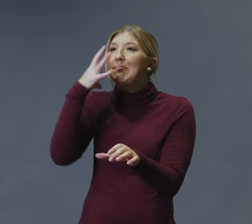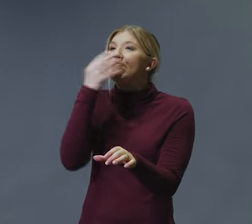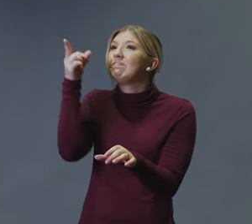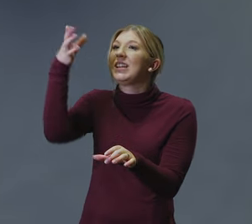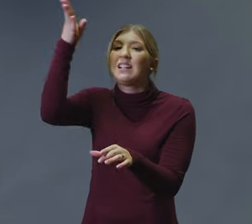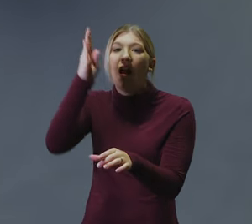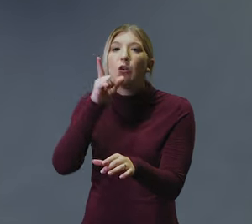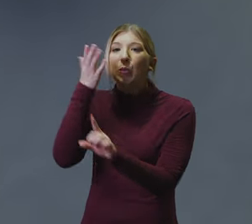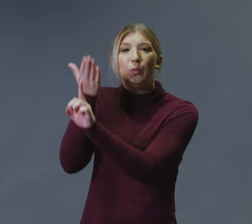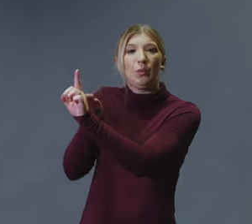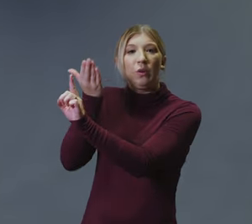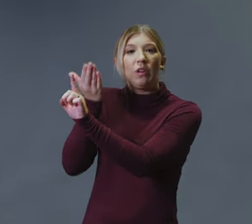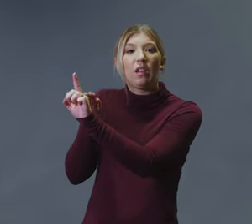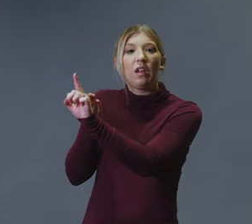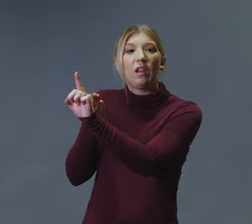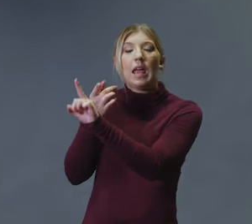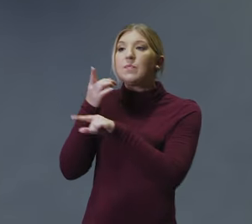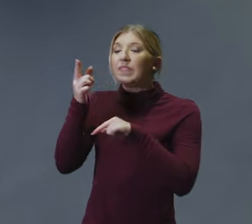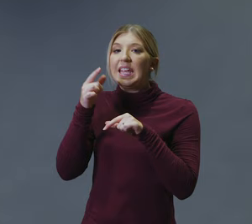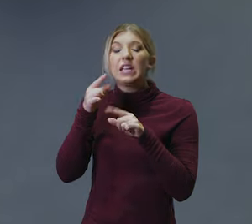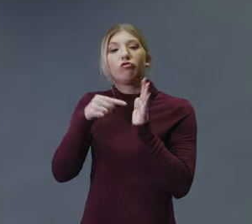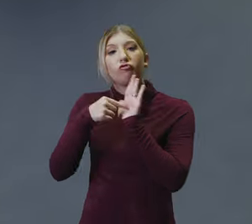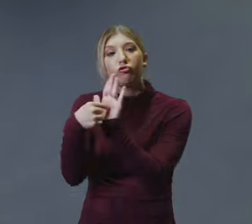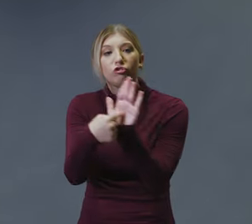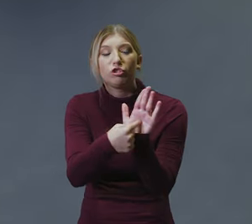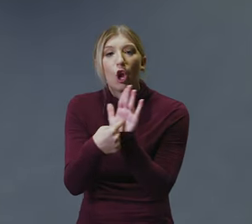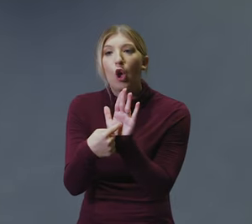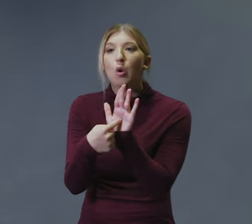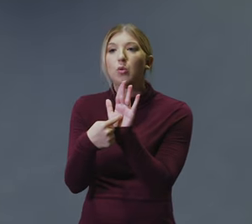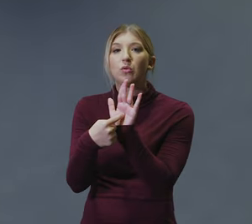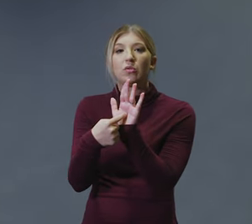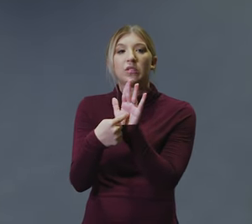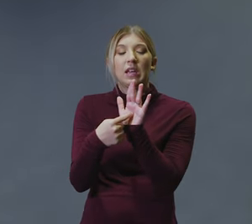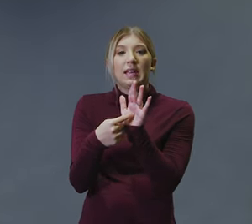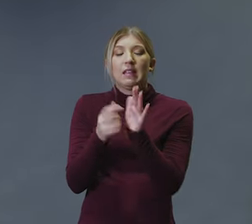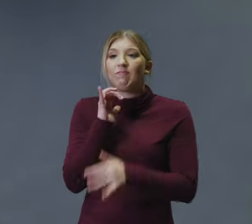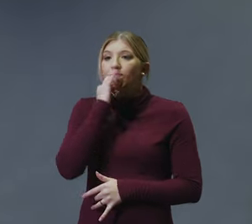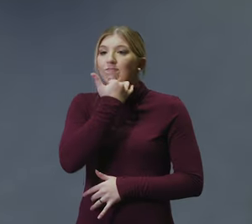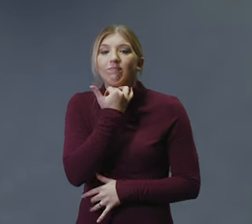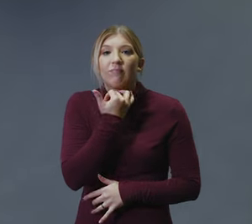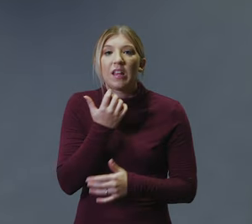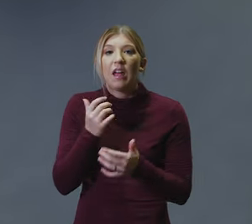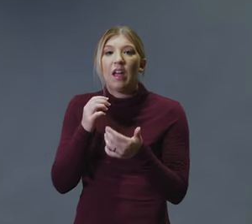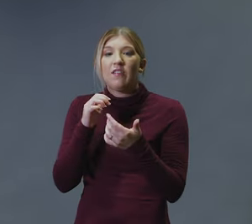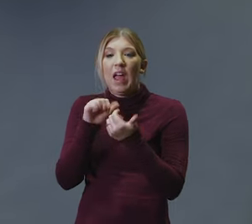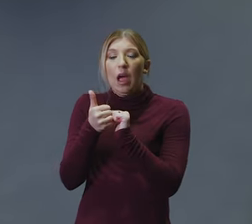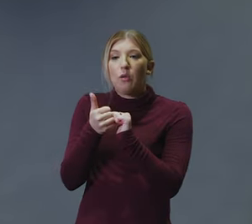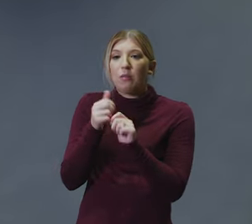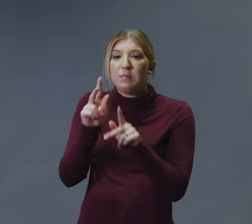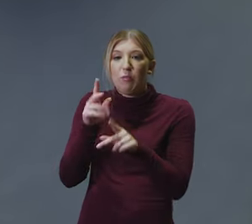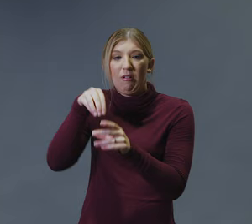he is. And he keeps going by pointing out their mistreatment of the most vulnerable in their society. Look